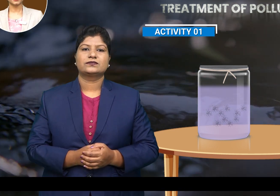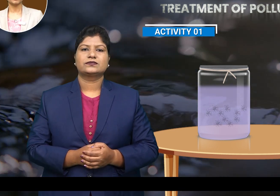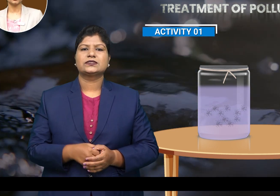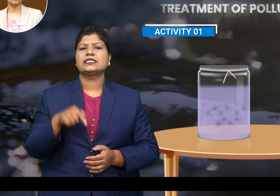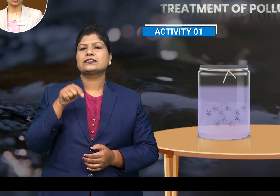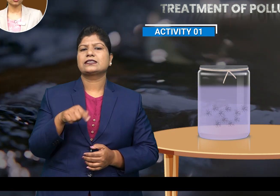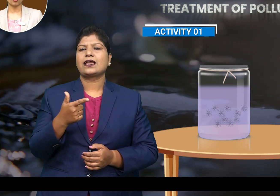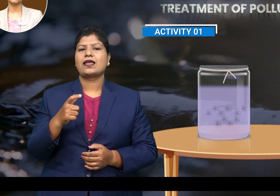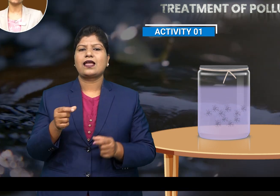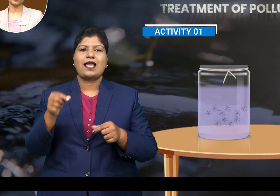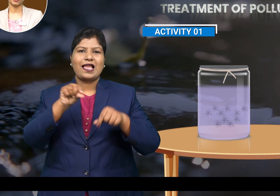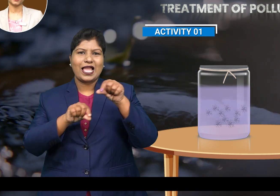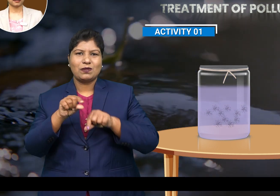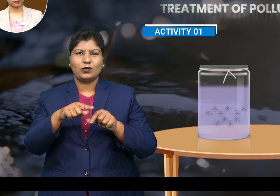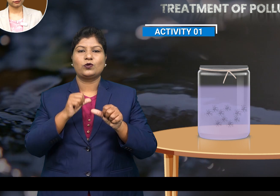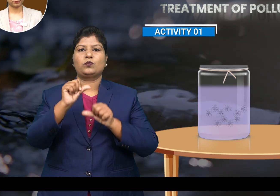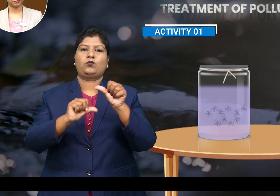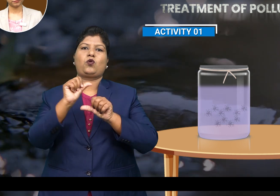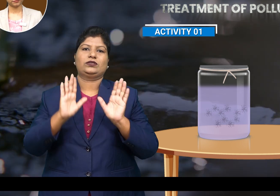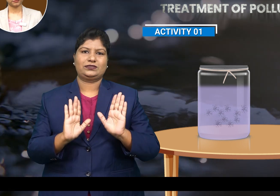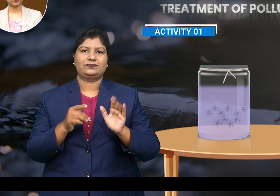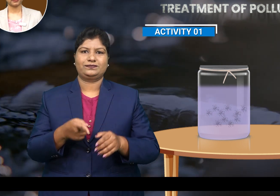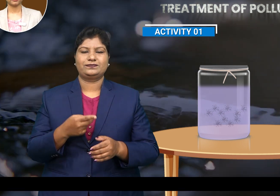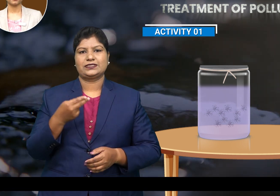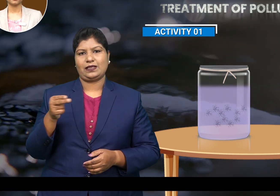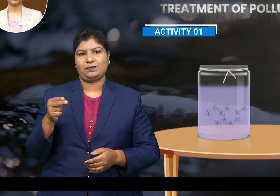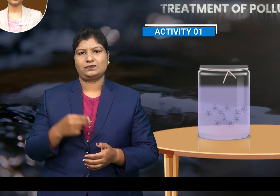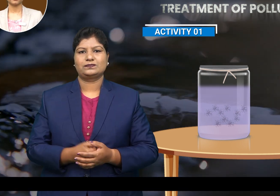This is a chemical process of the treatment.